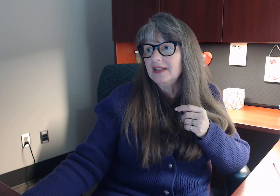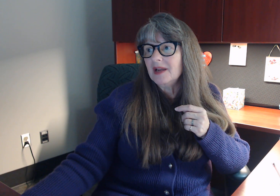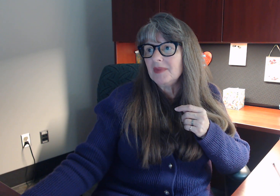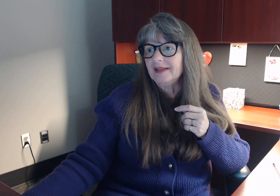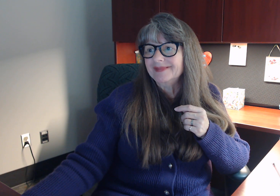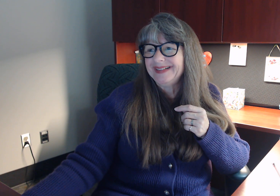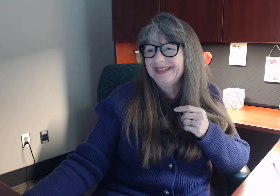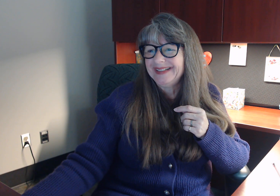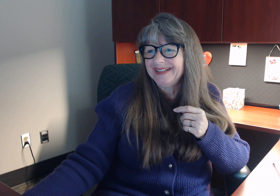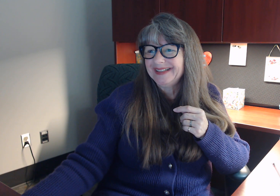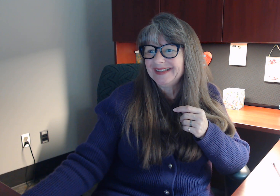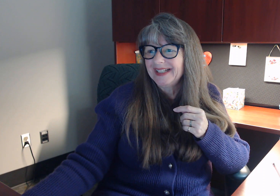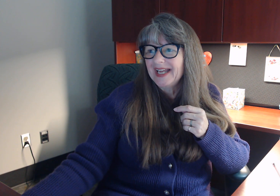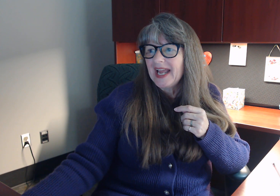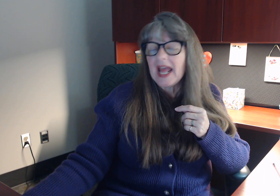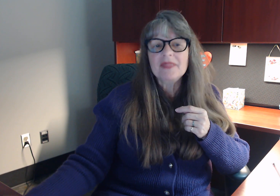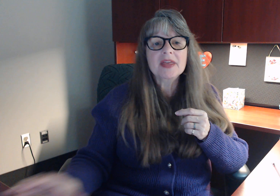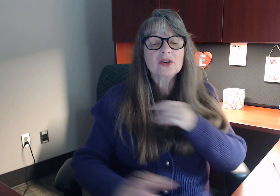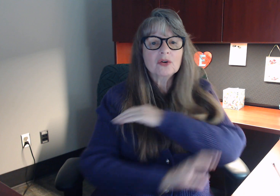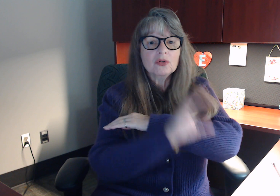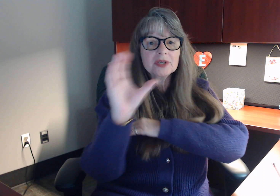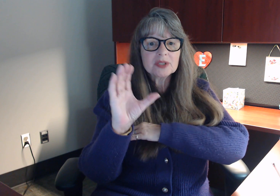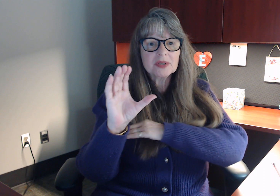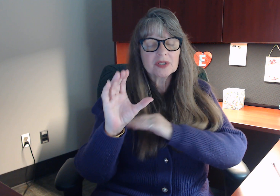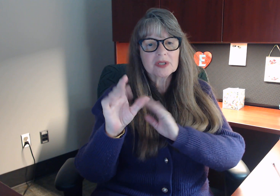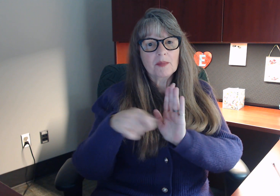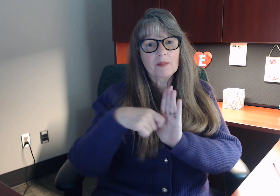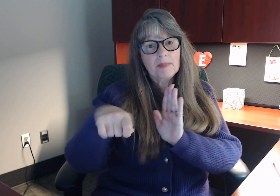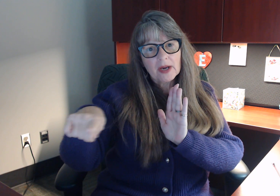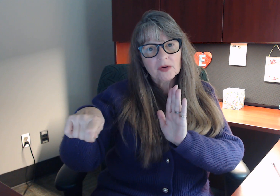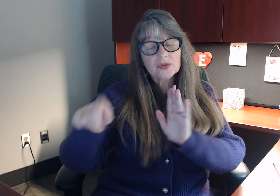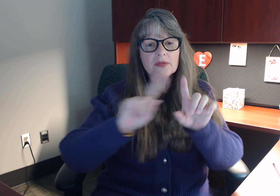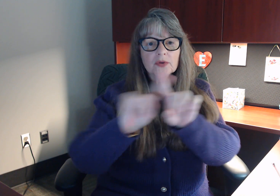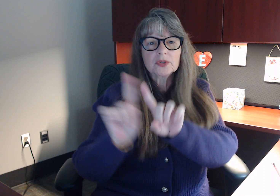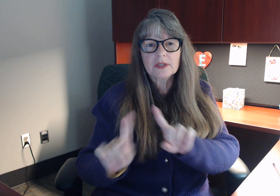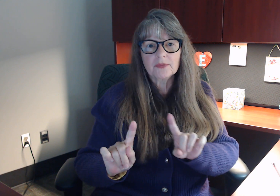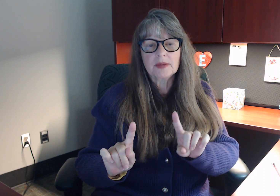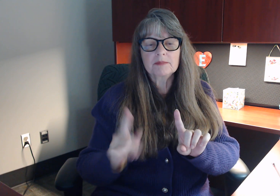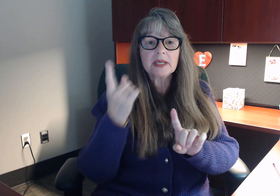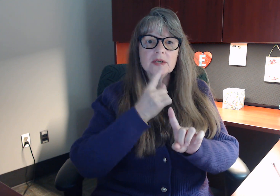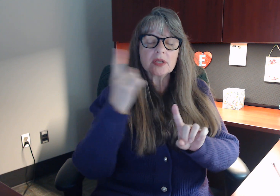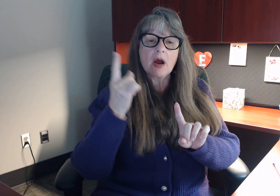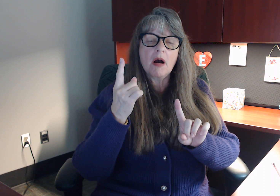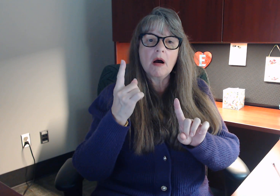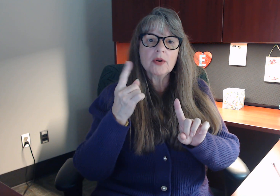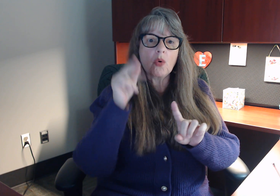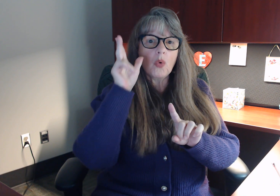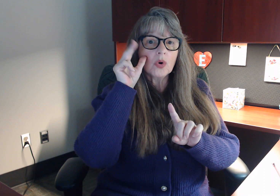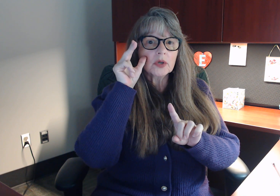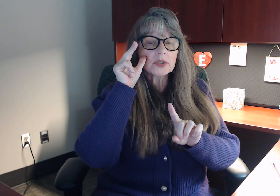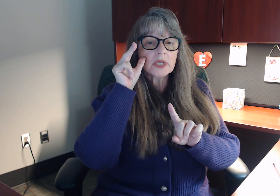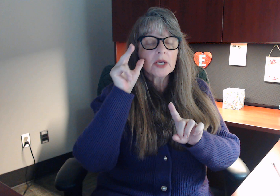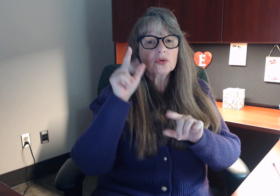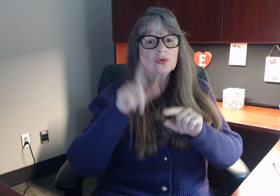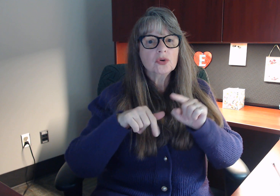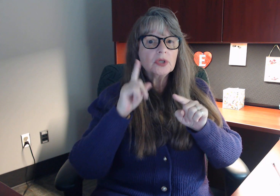yummy. And then Christmas bells, there's different because on a horse you couldn't